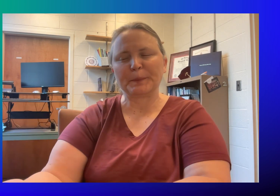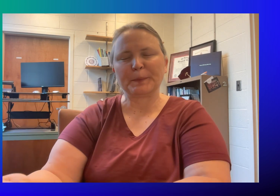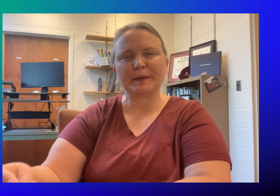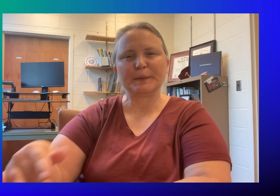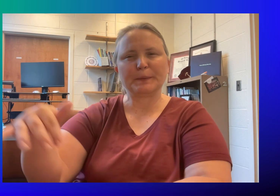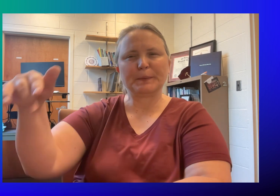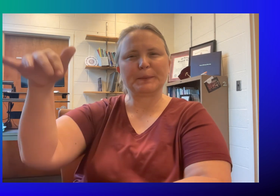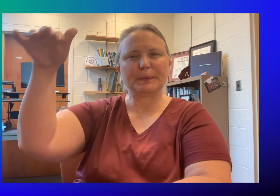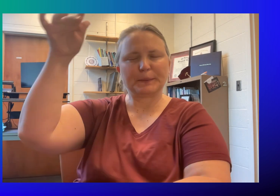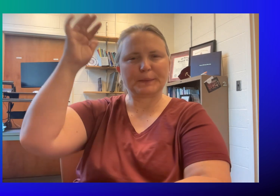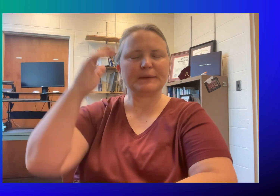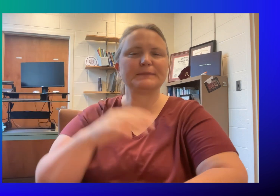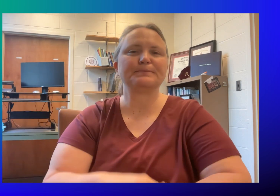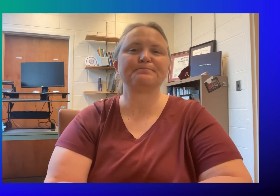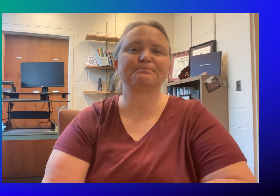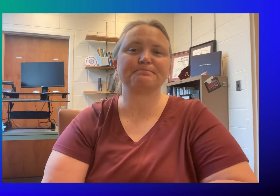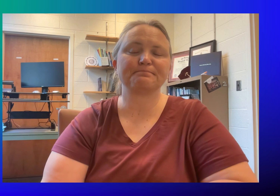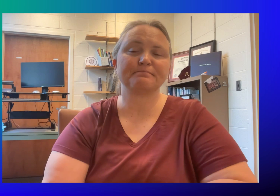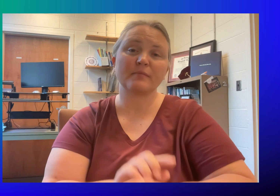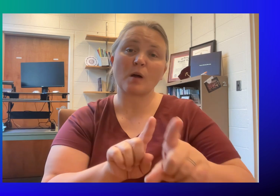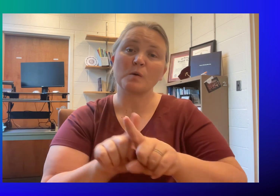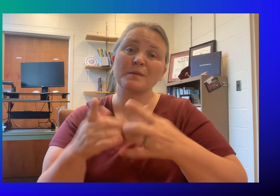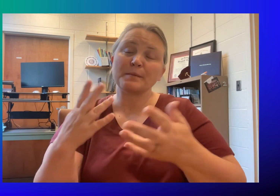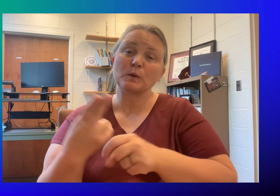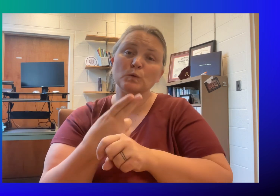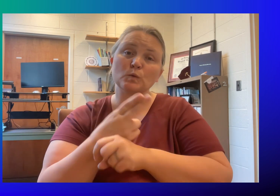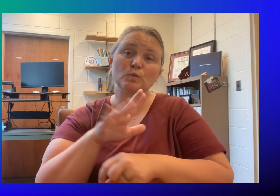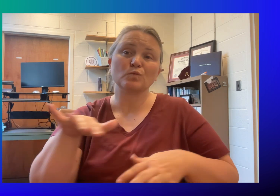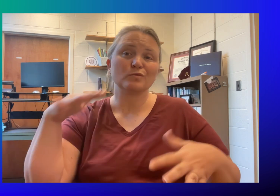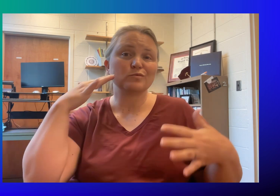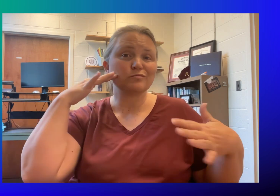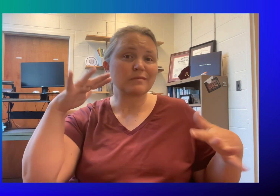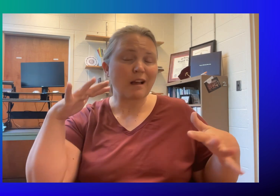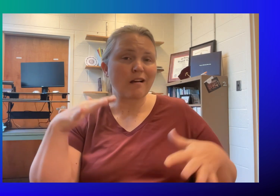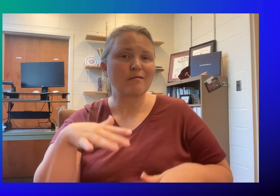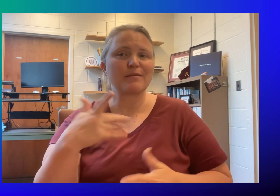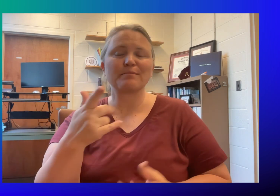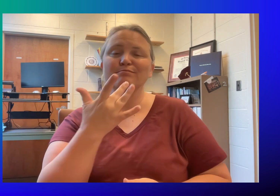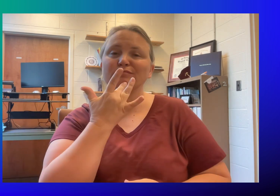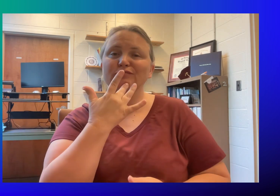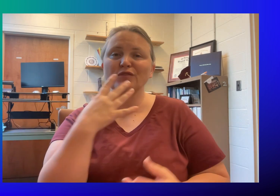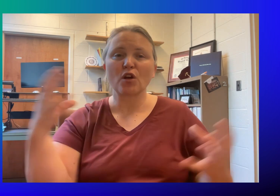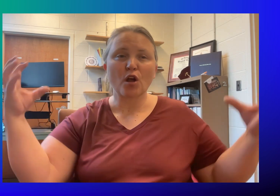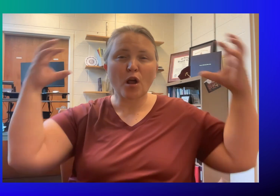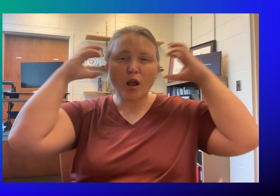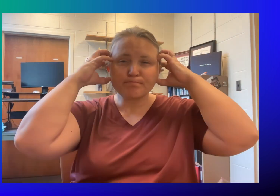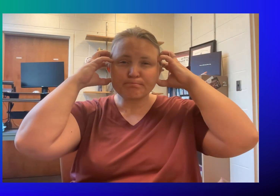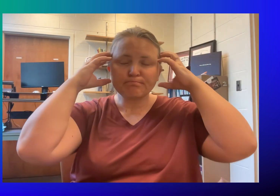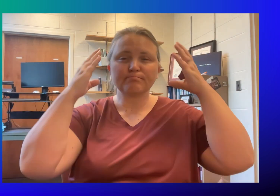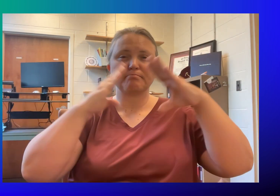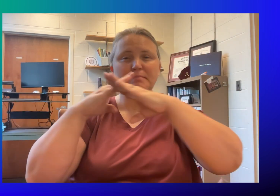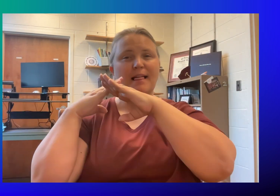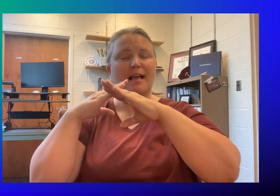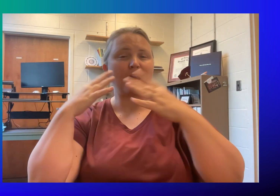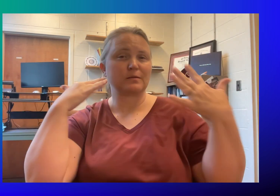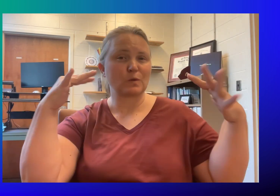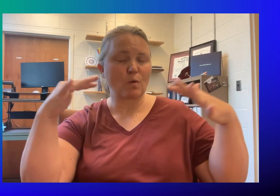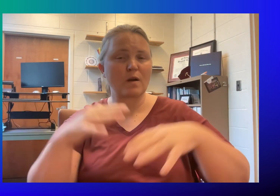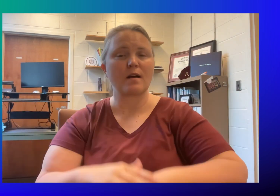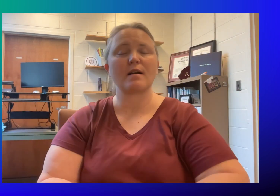You might also want to consider the soundscape of your room. If you like it to be really quiet, you might want noise canceling headphones, and